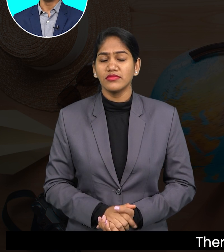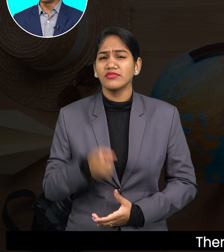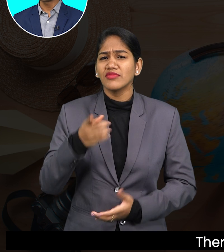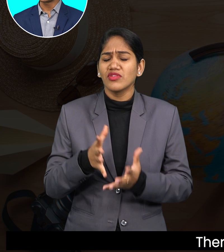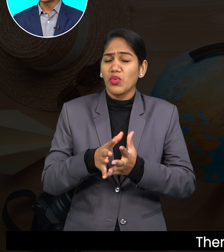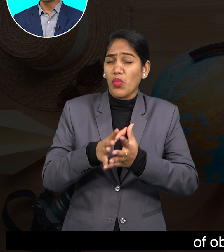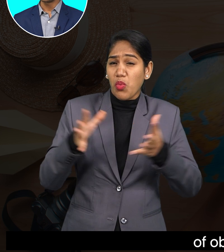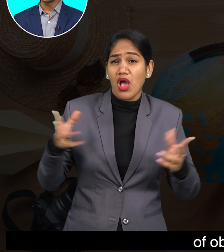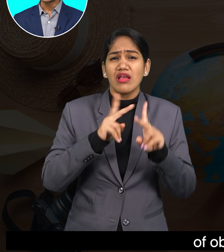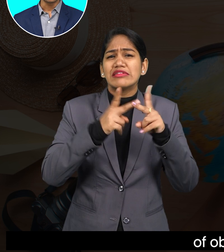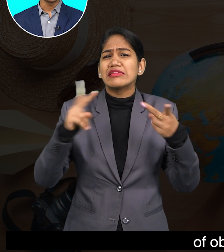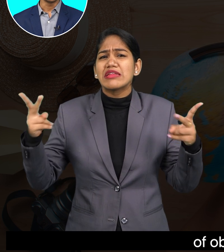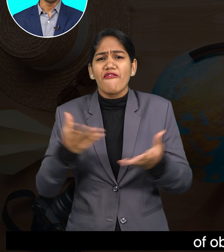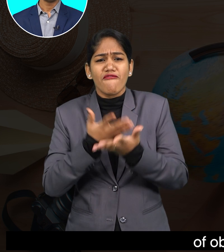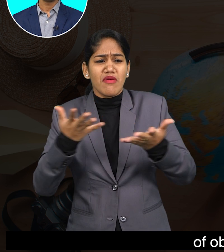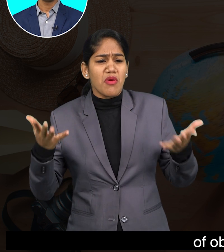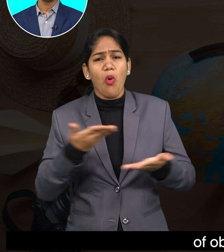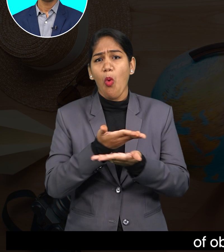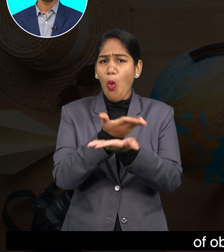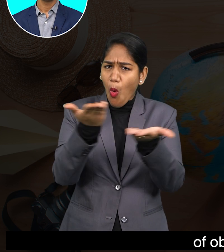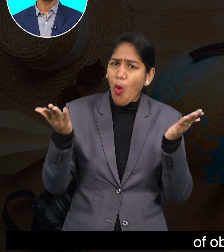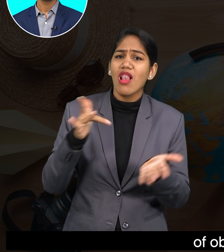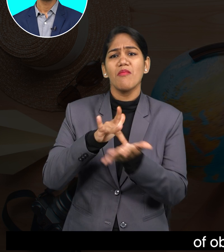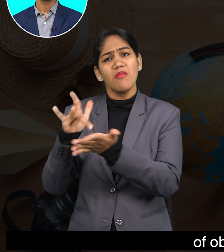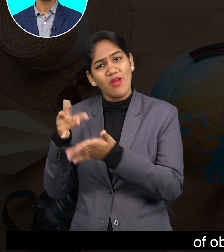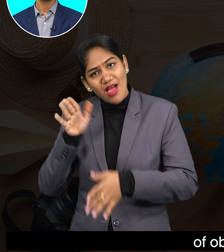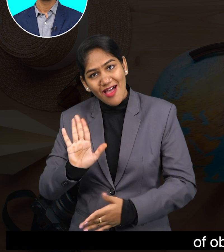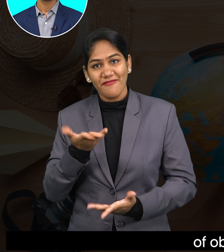There is a vast variety of objects everywhere.